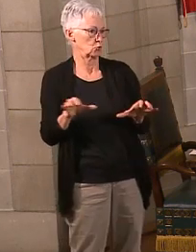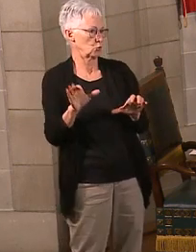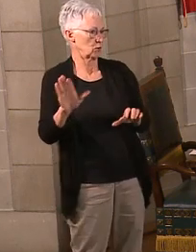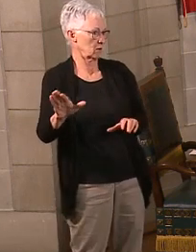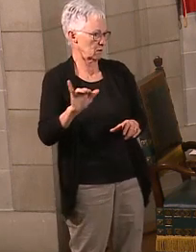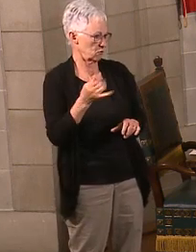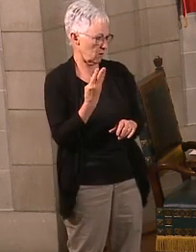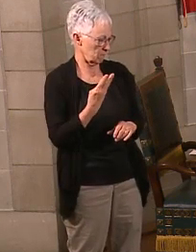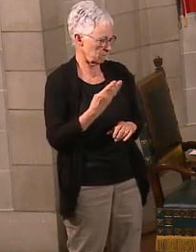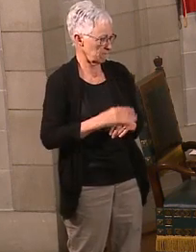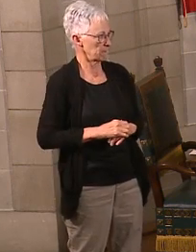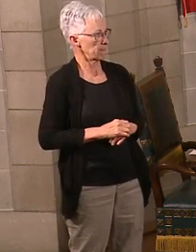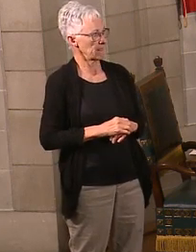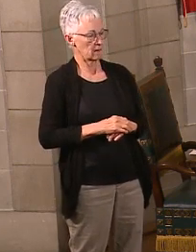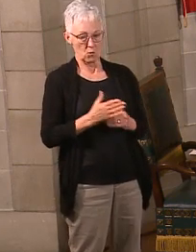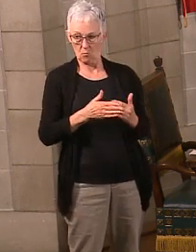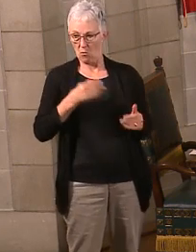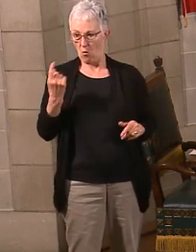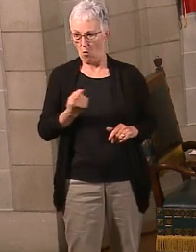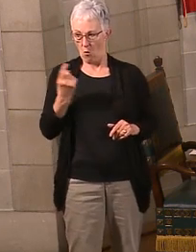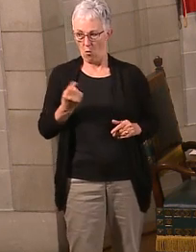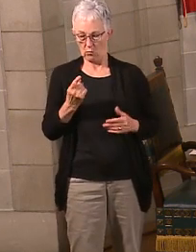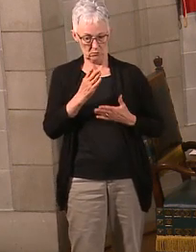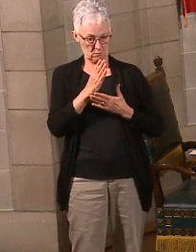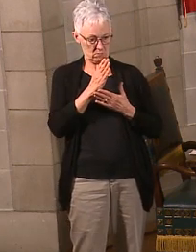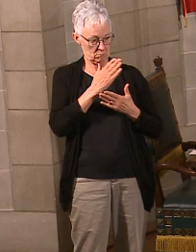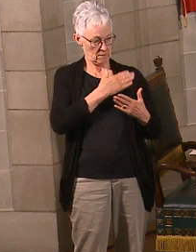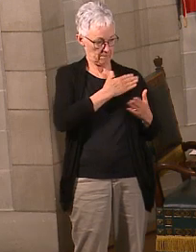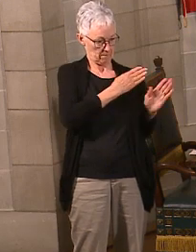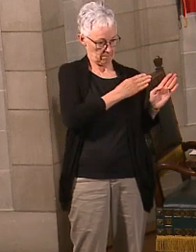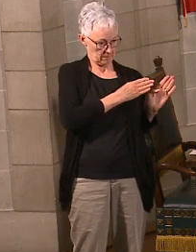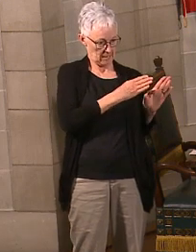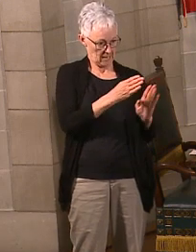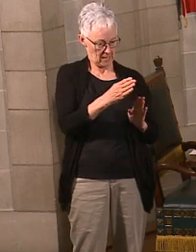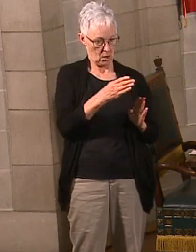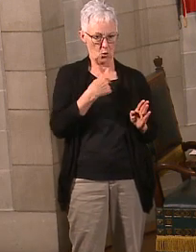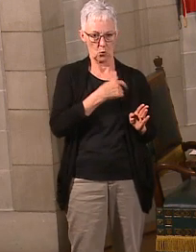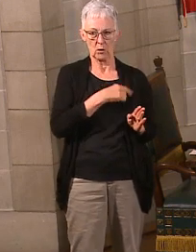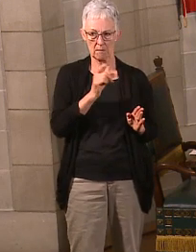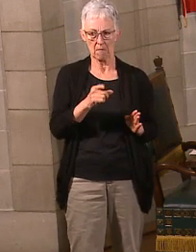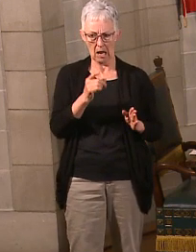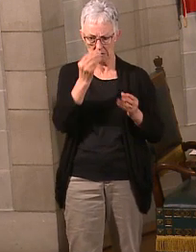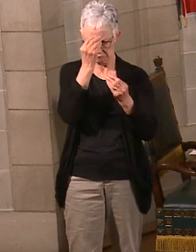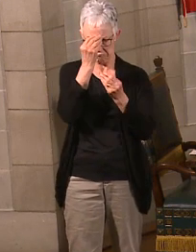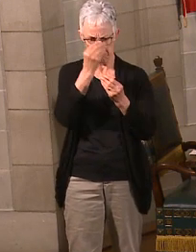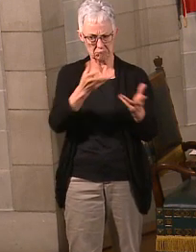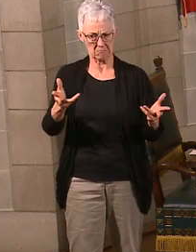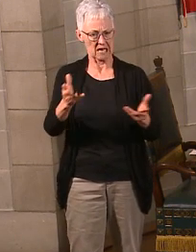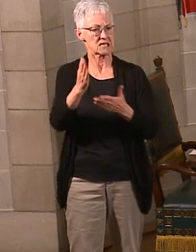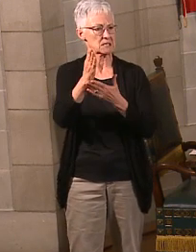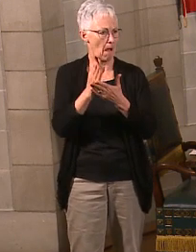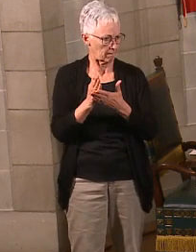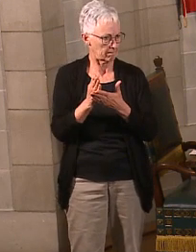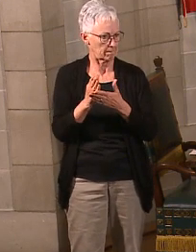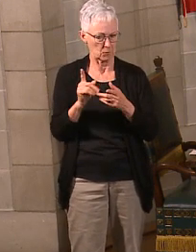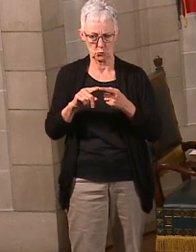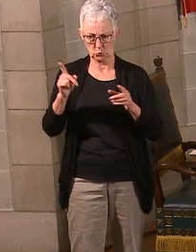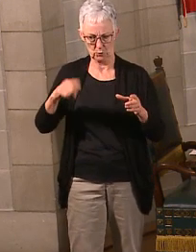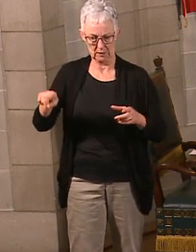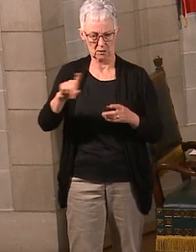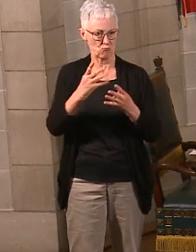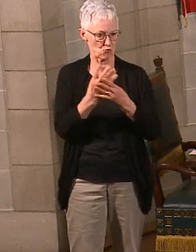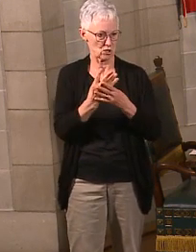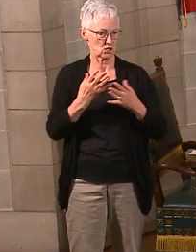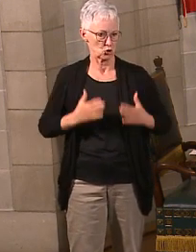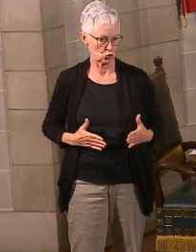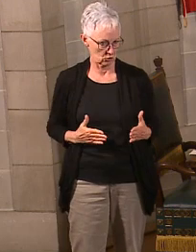plan. Almost always, there's then some part of it that we have to get communicated to our population. So we need to make sure that we do that